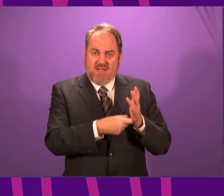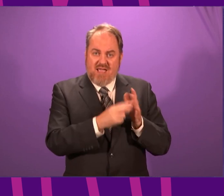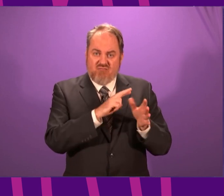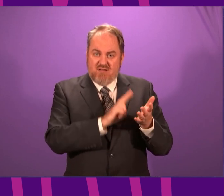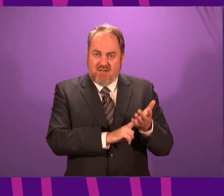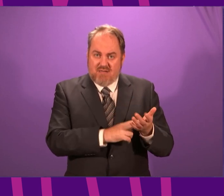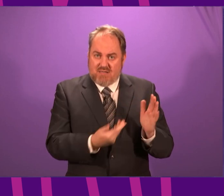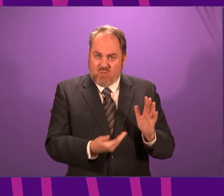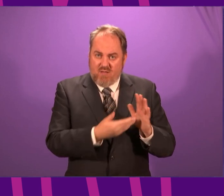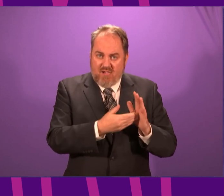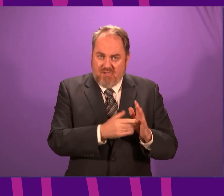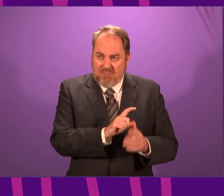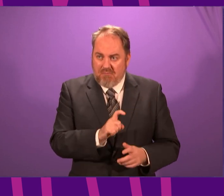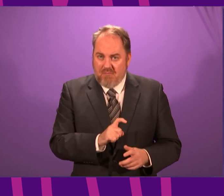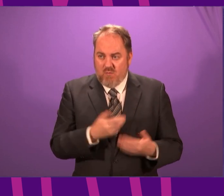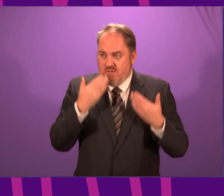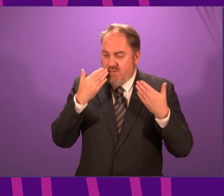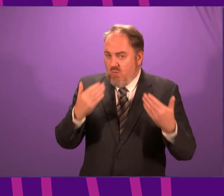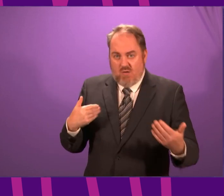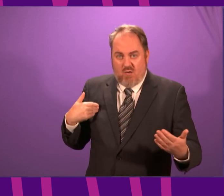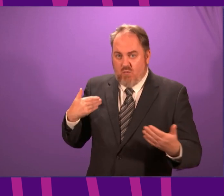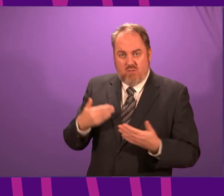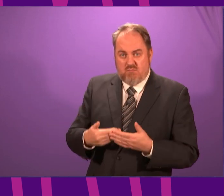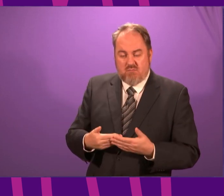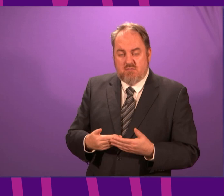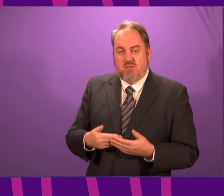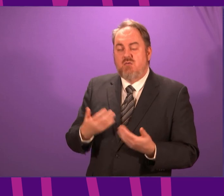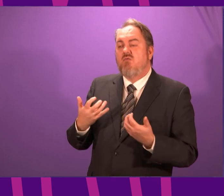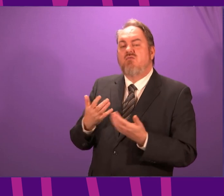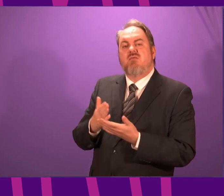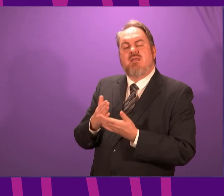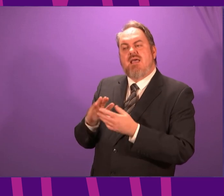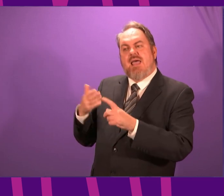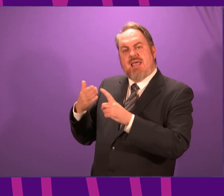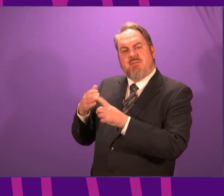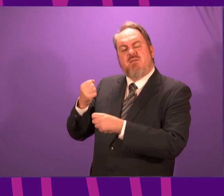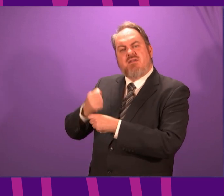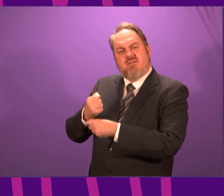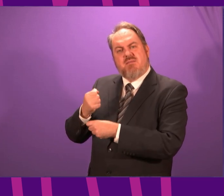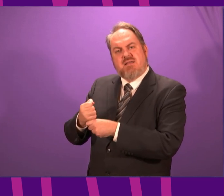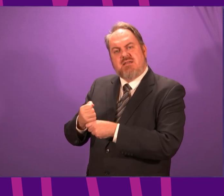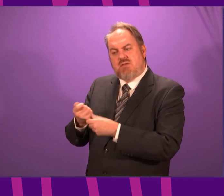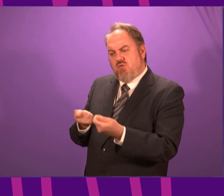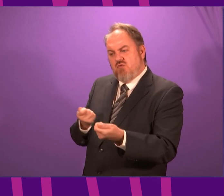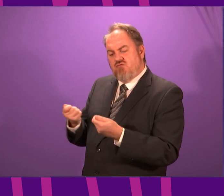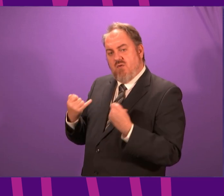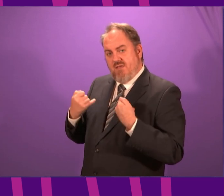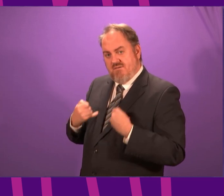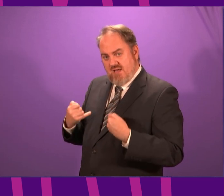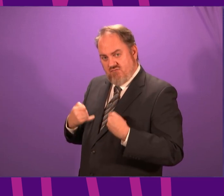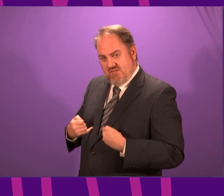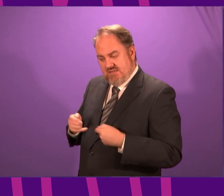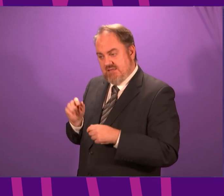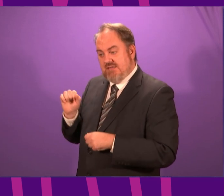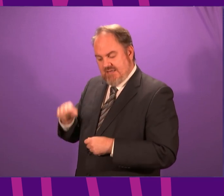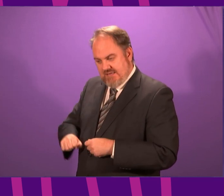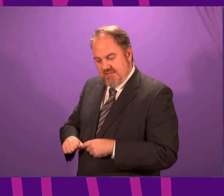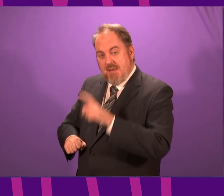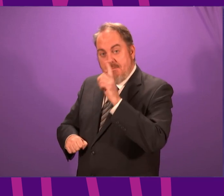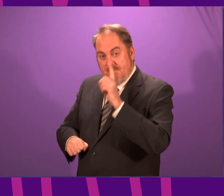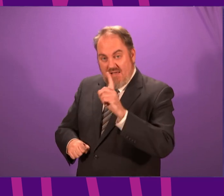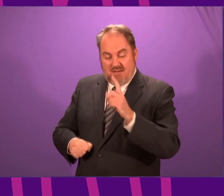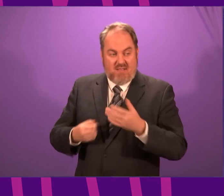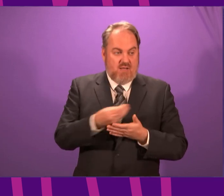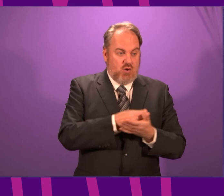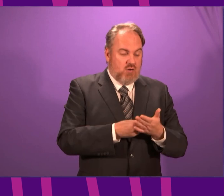interaction is the primary tactic of suppressing the virus, that inevitably suppresses the economy too. And I think people